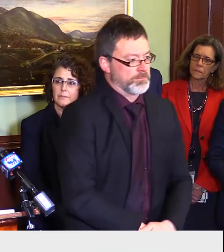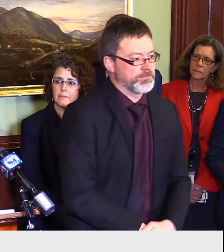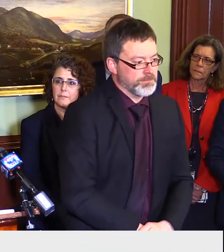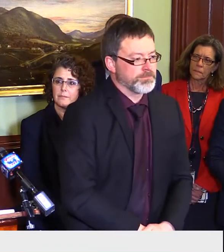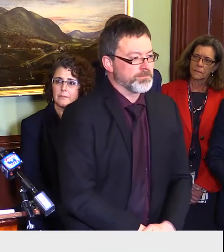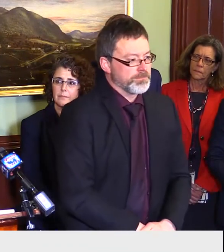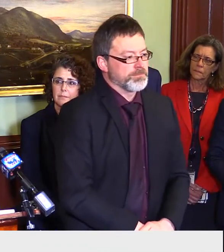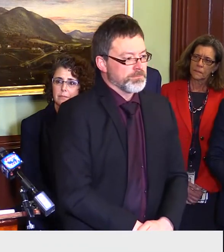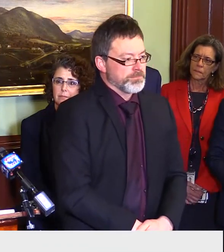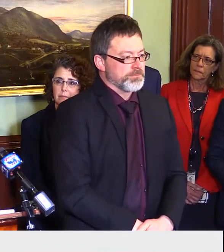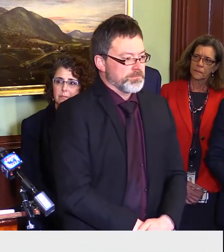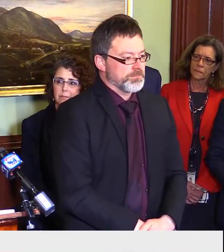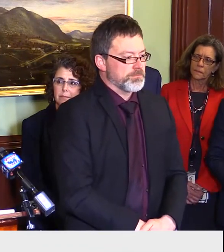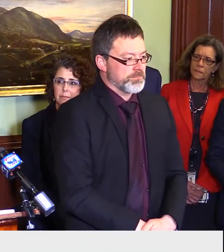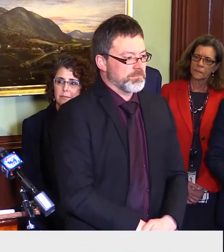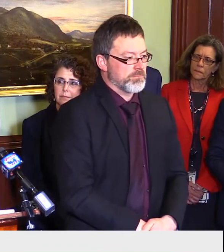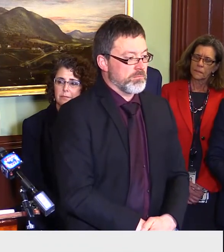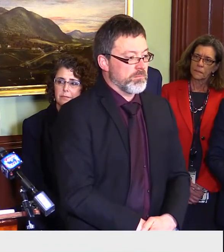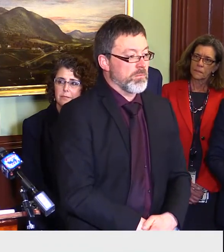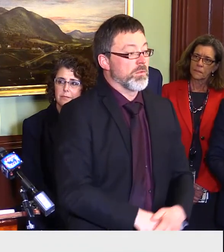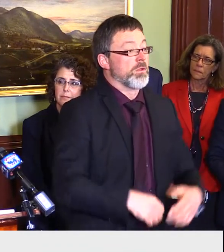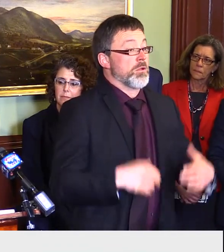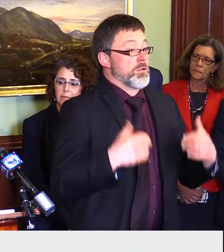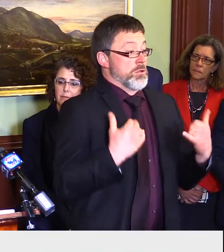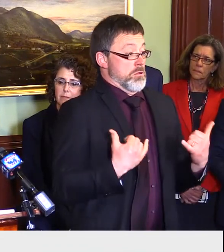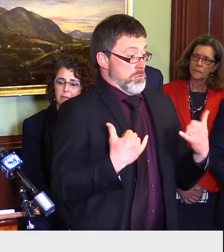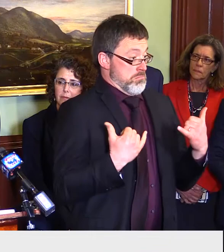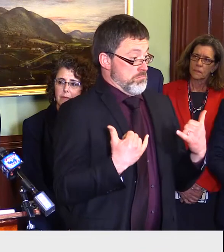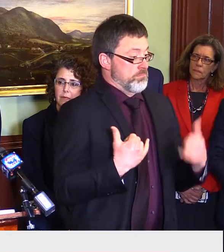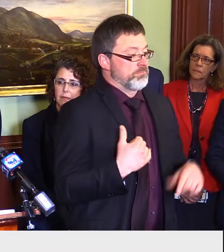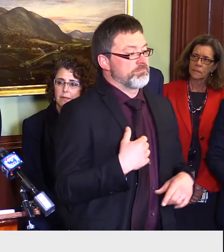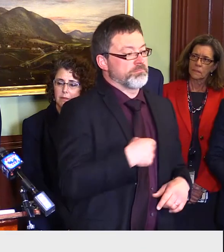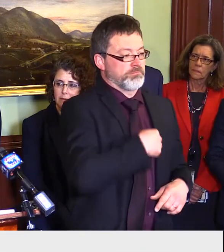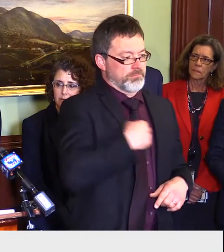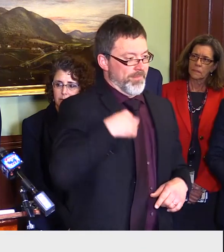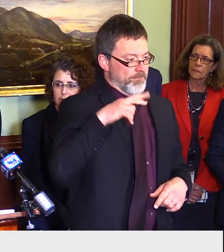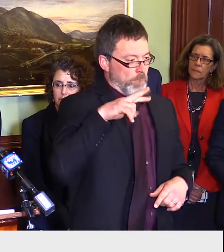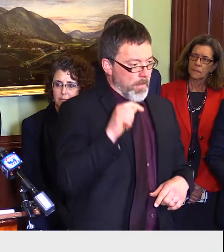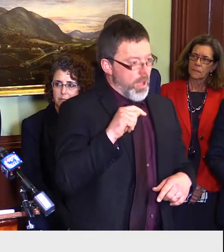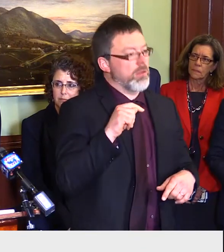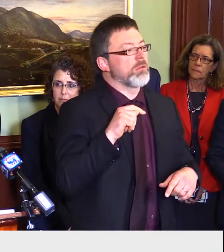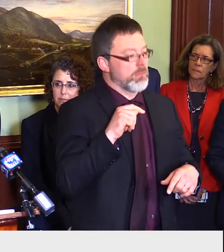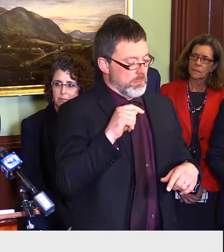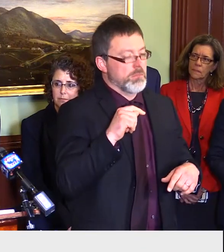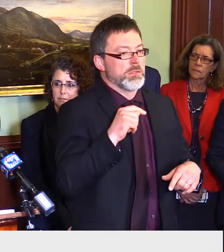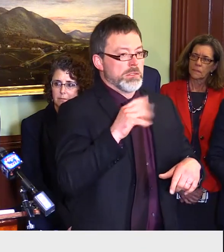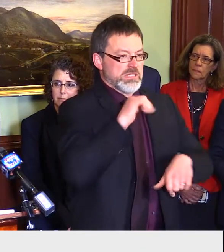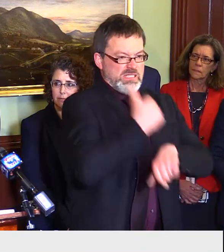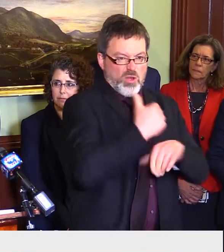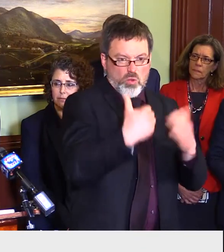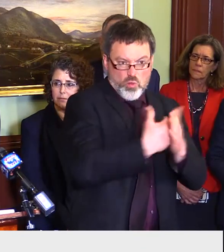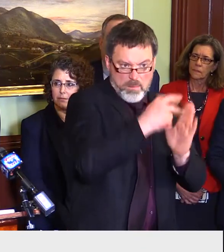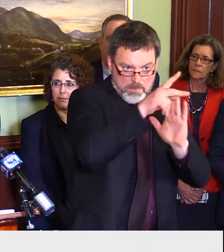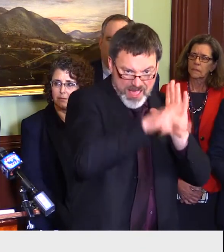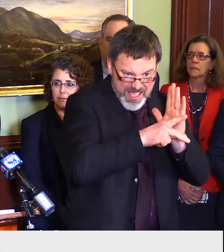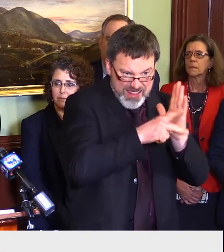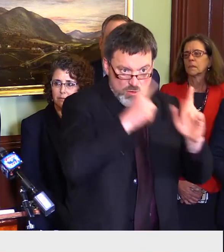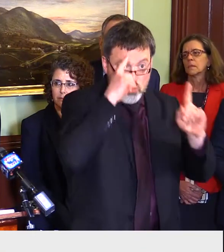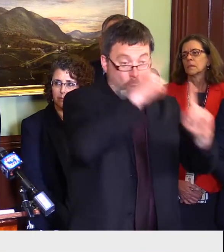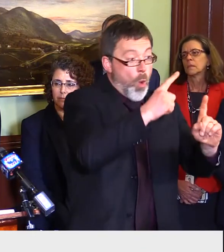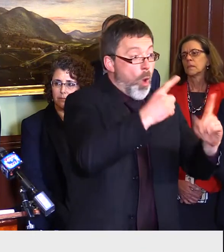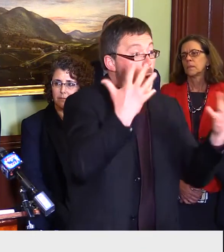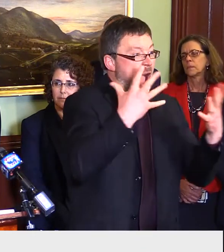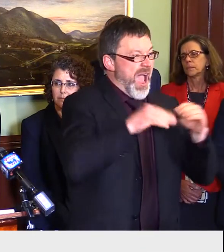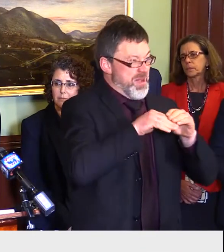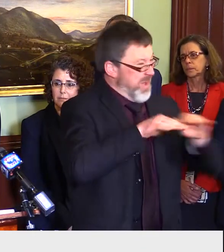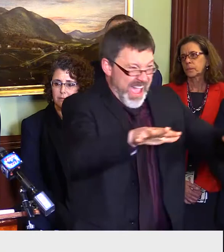While Vermont only has 2 known cases at this time, we know it's just a matter of time